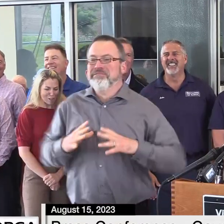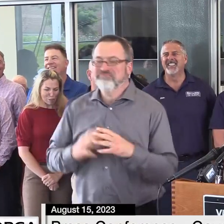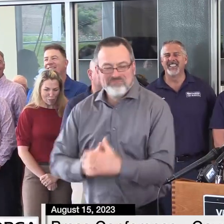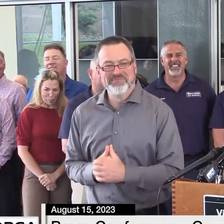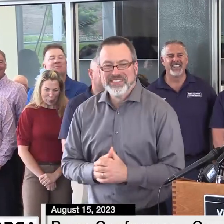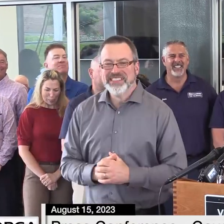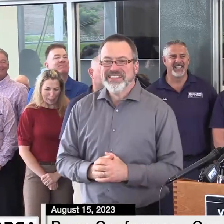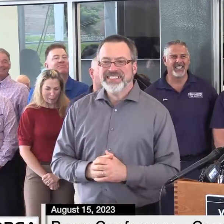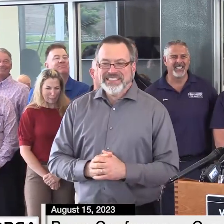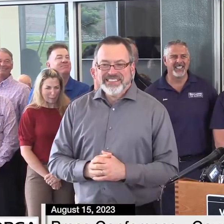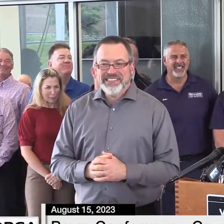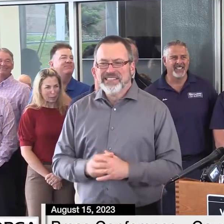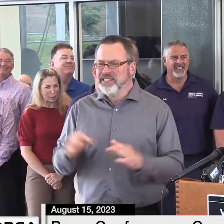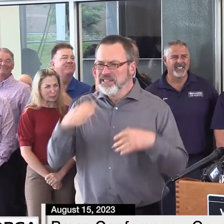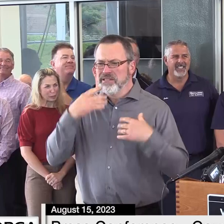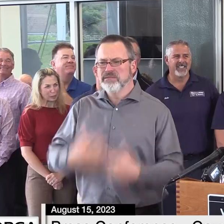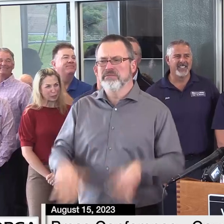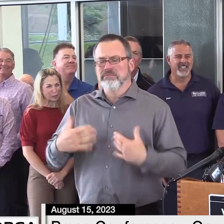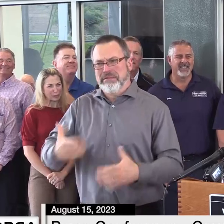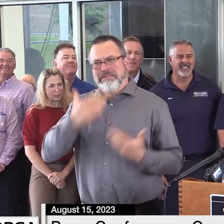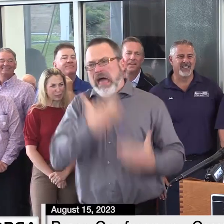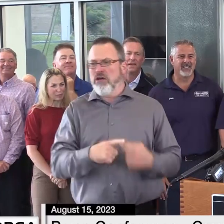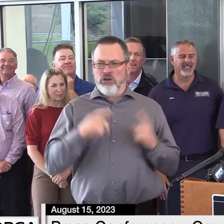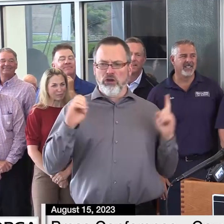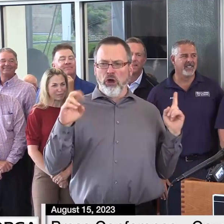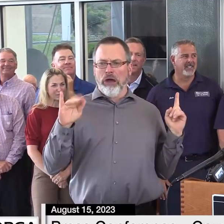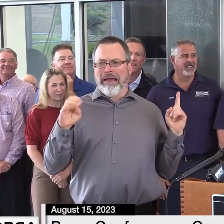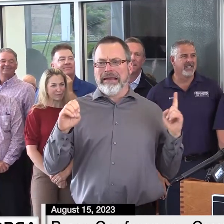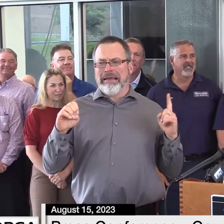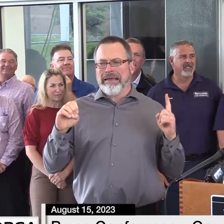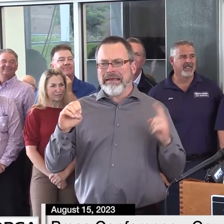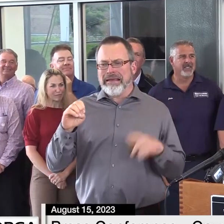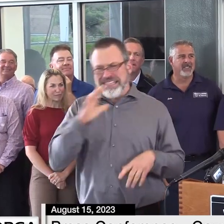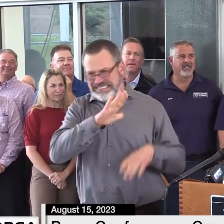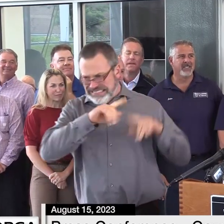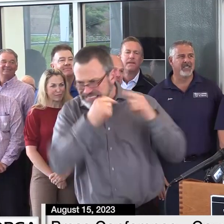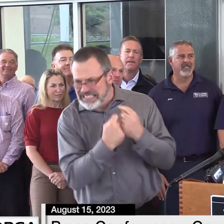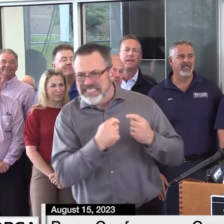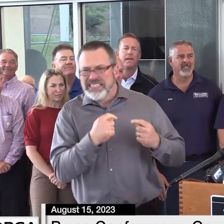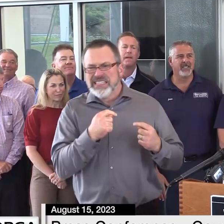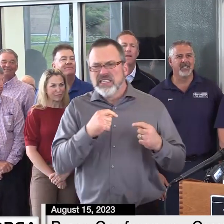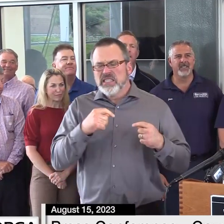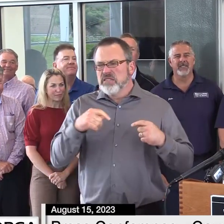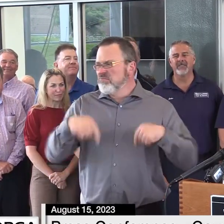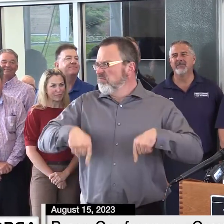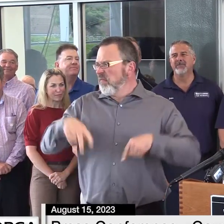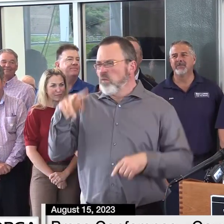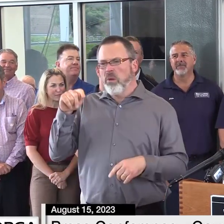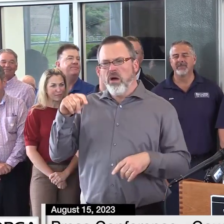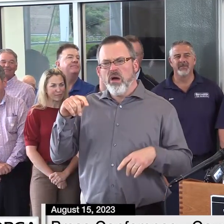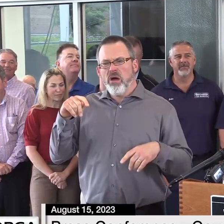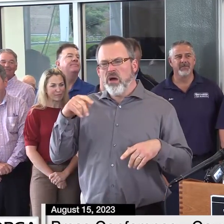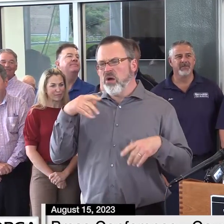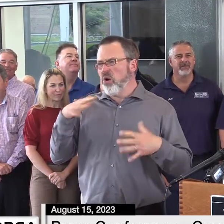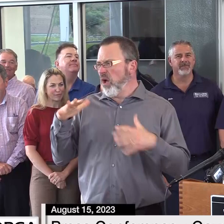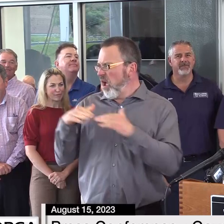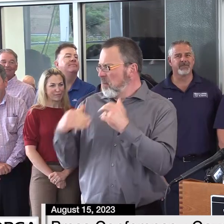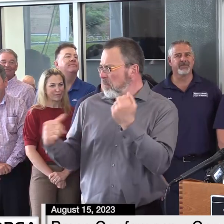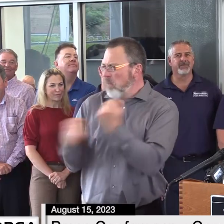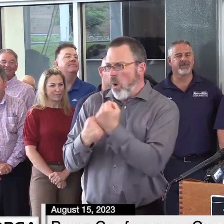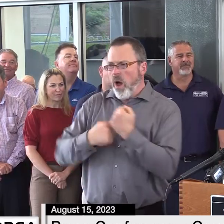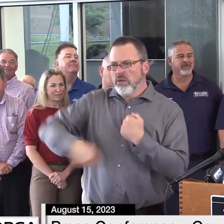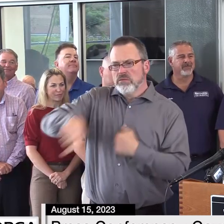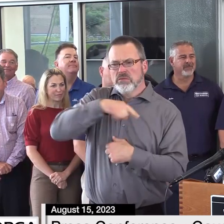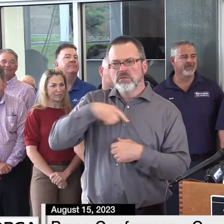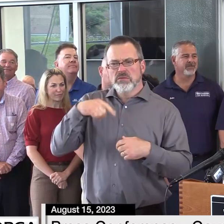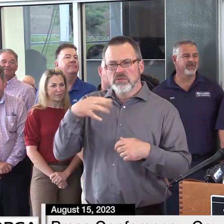Again, I want to thank you, Ernie, and your entire team here in Vermont for all you've done to support us in our time of